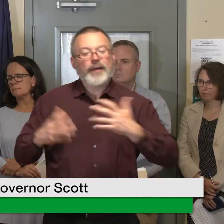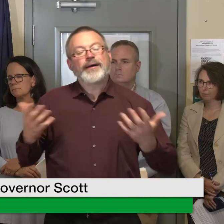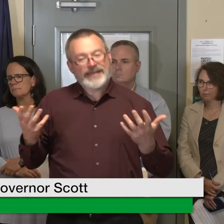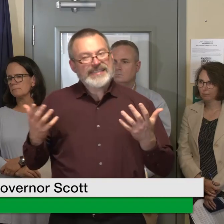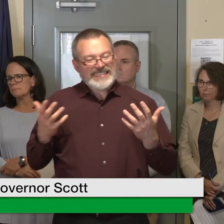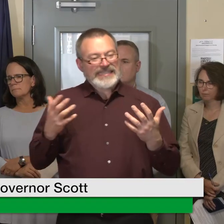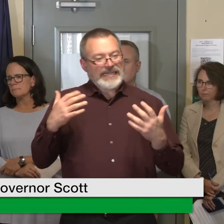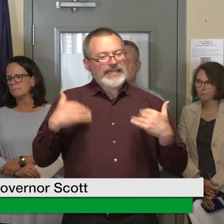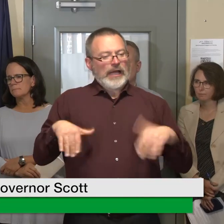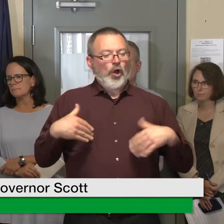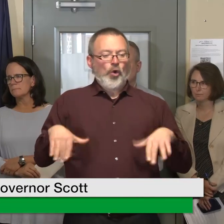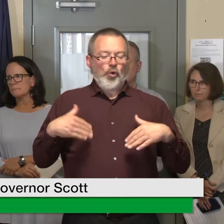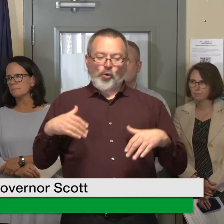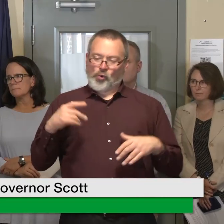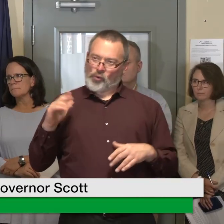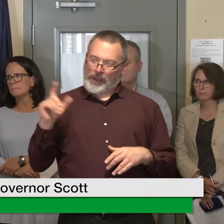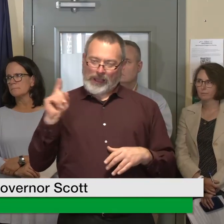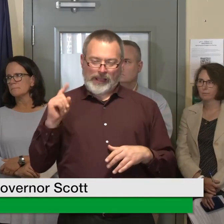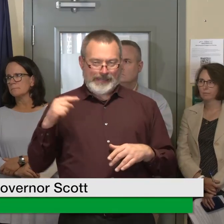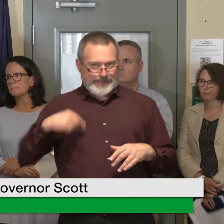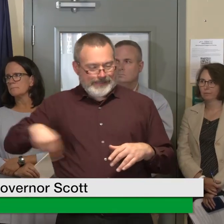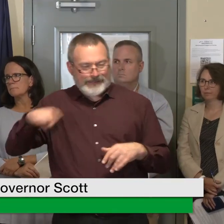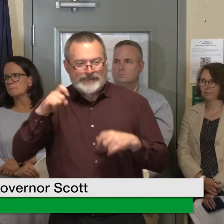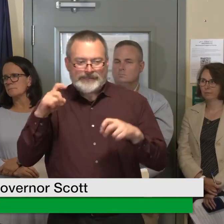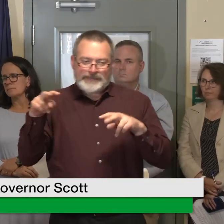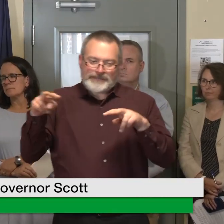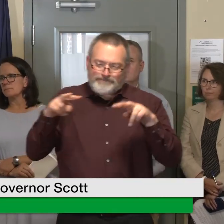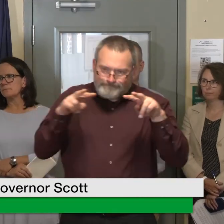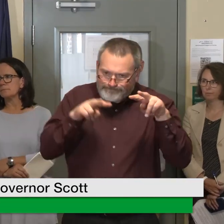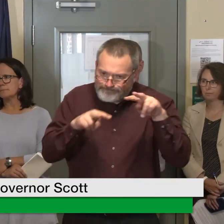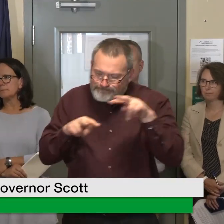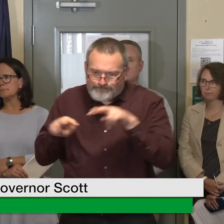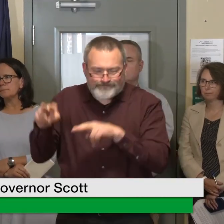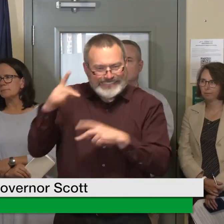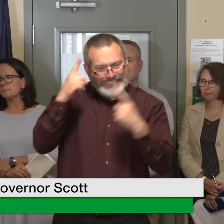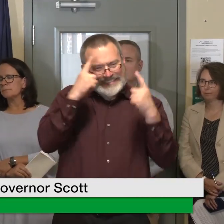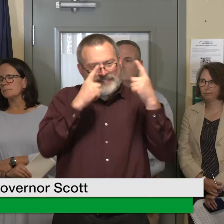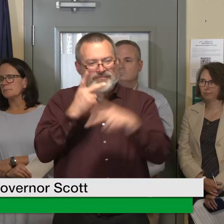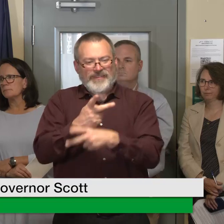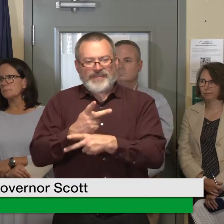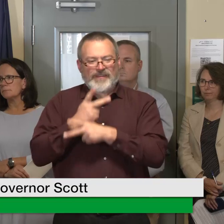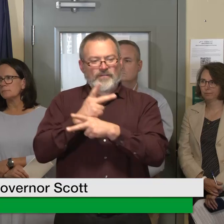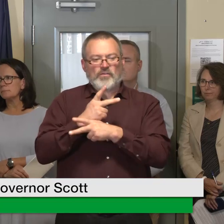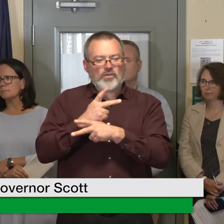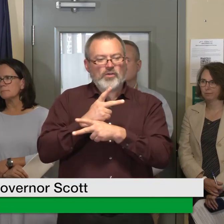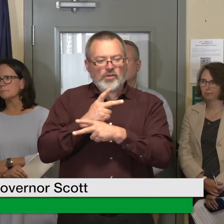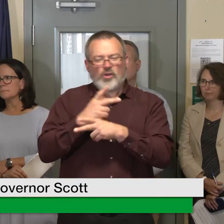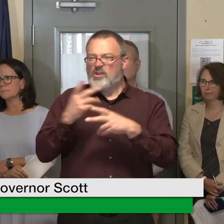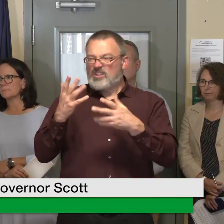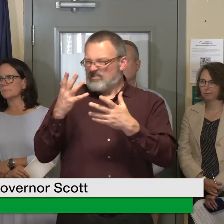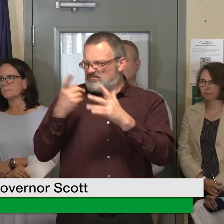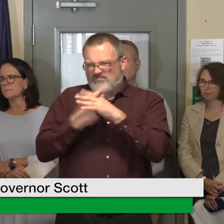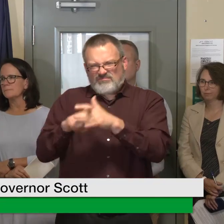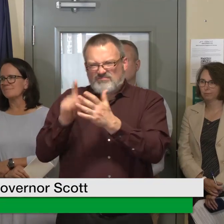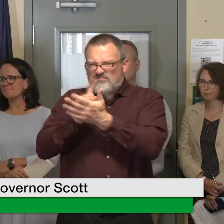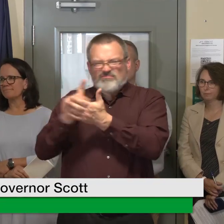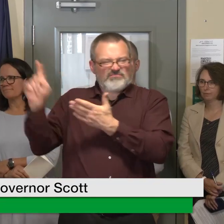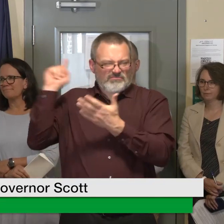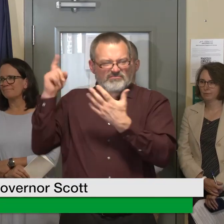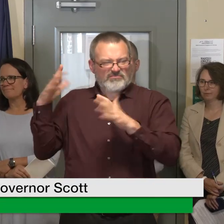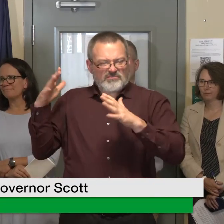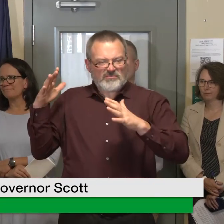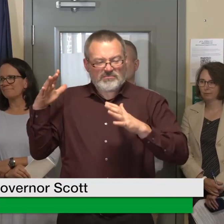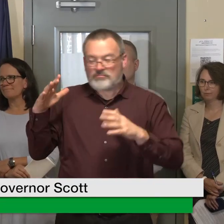we're looking at that as we speak. We're looking at before this last flood. I don't know that FEMA is known for being